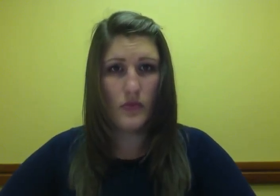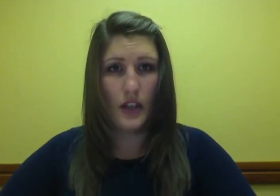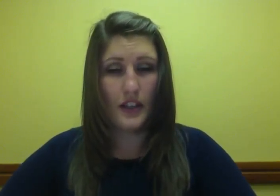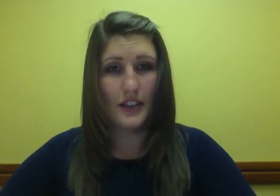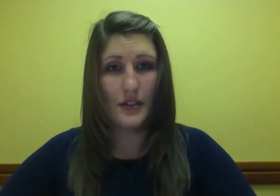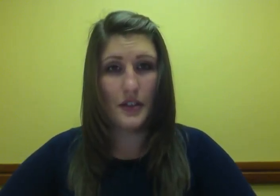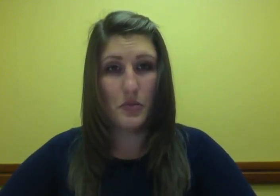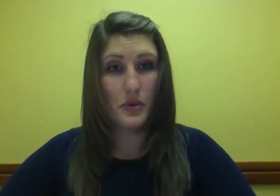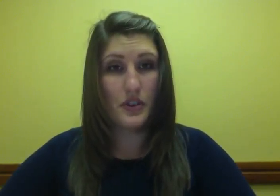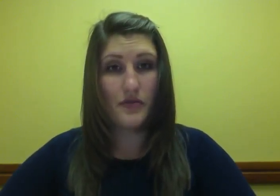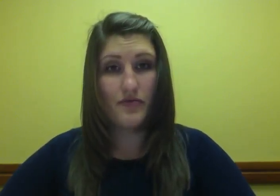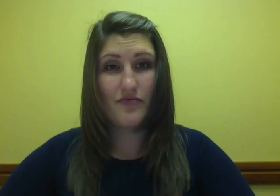Get there at 3 in the morning.